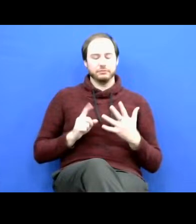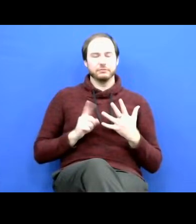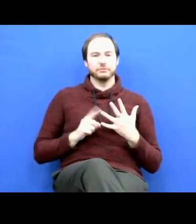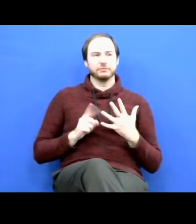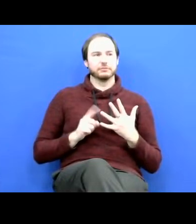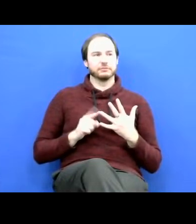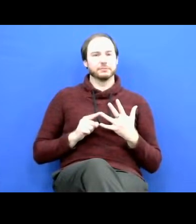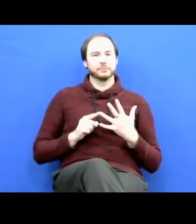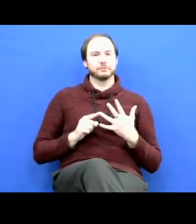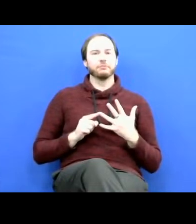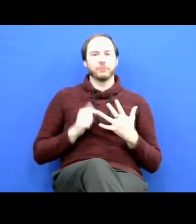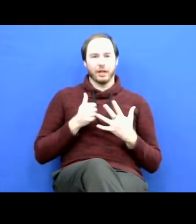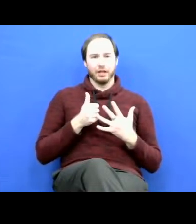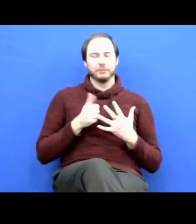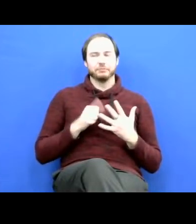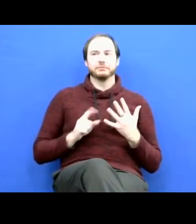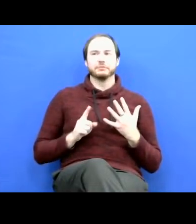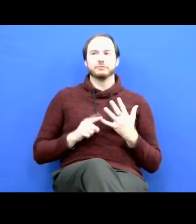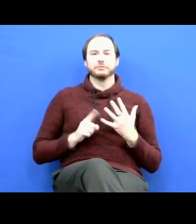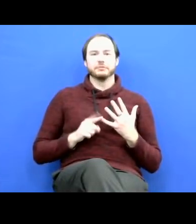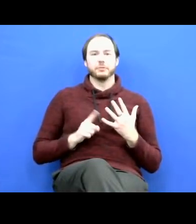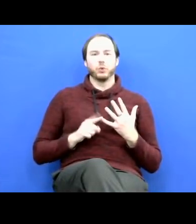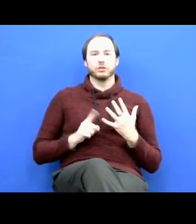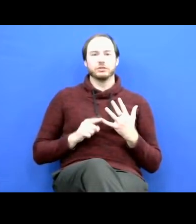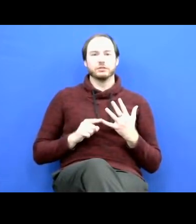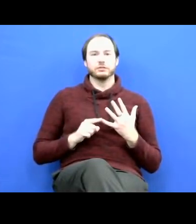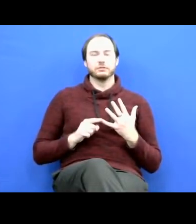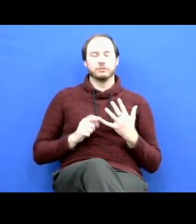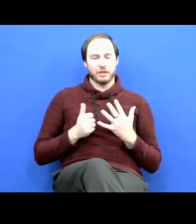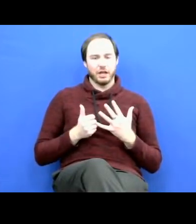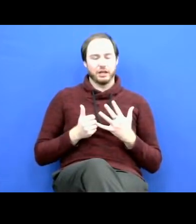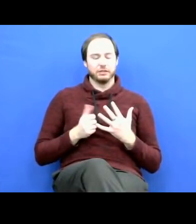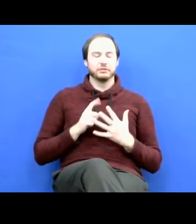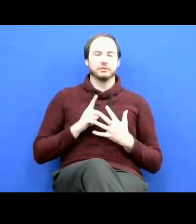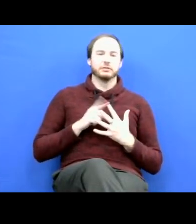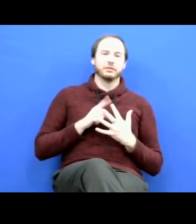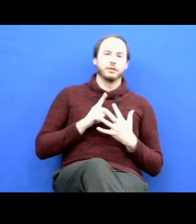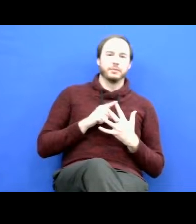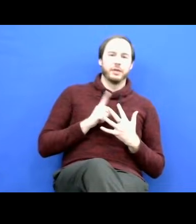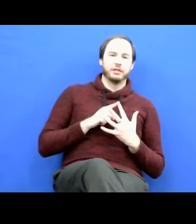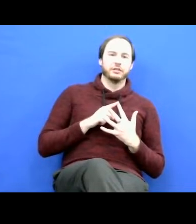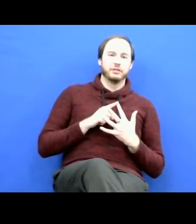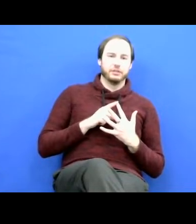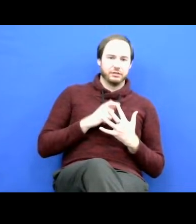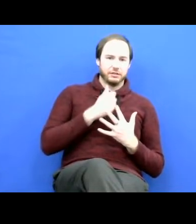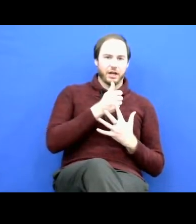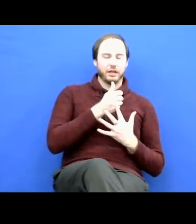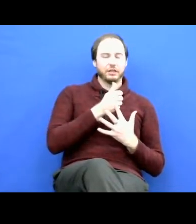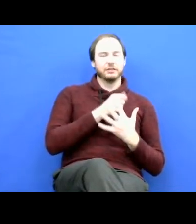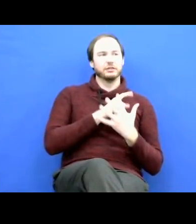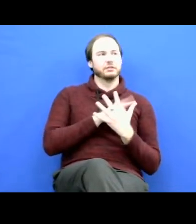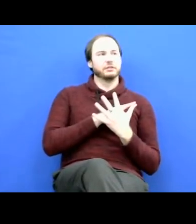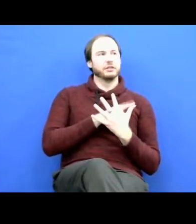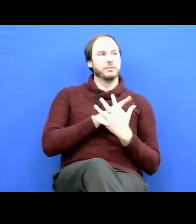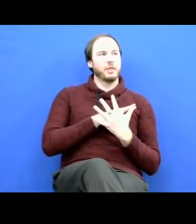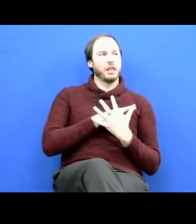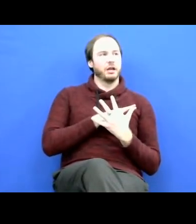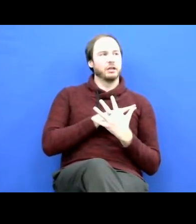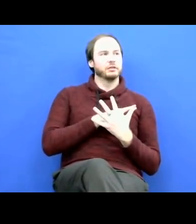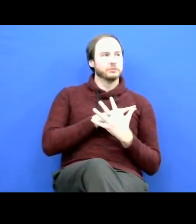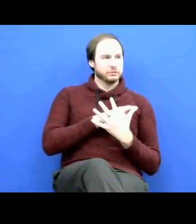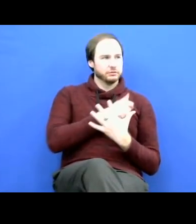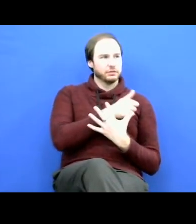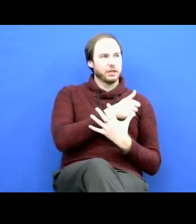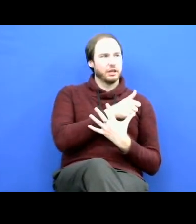Councilmember Safranik, Aye. Councilmember Bolsner, Aye. Councilmember Page, Aye. Councilmember